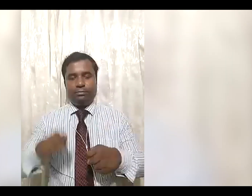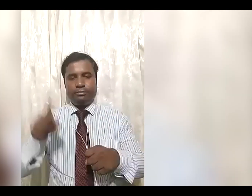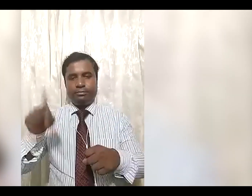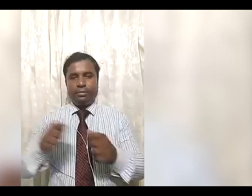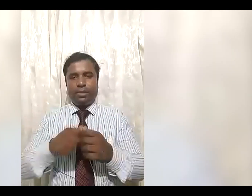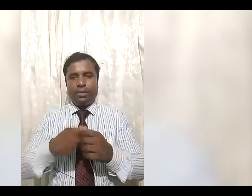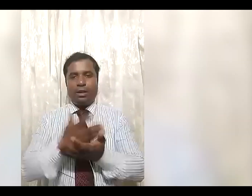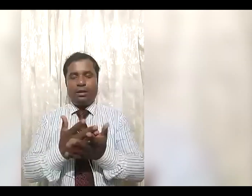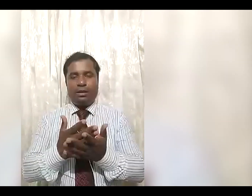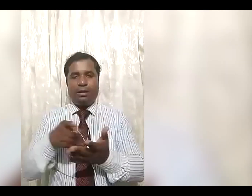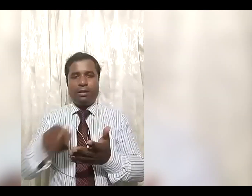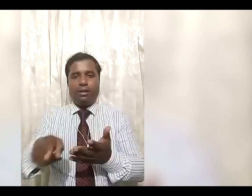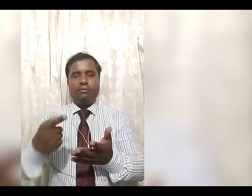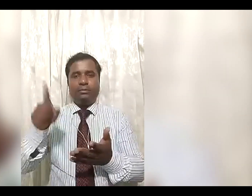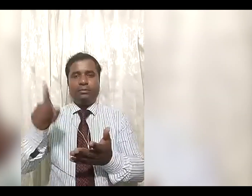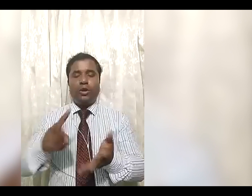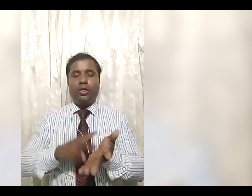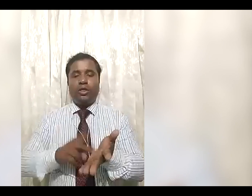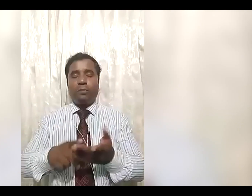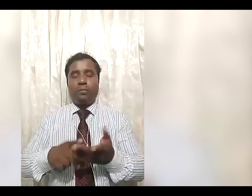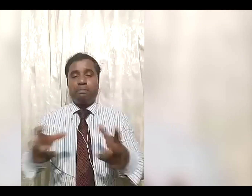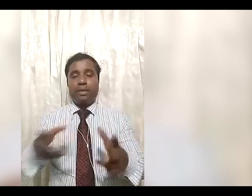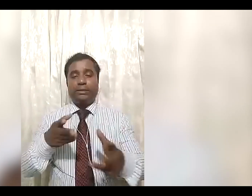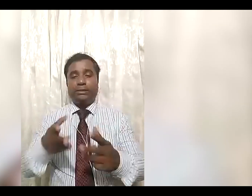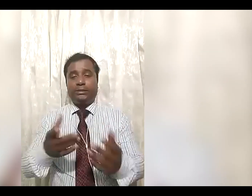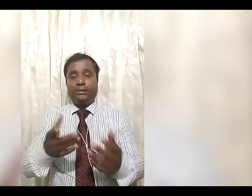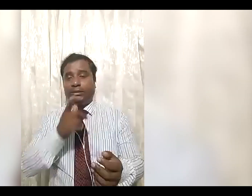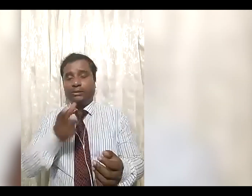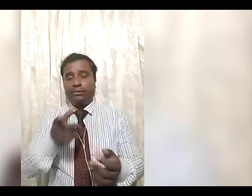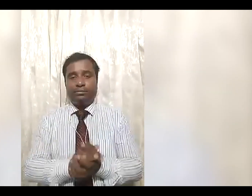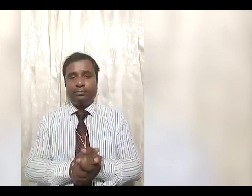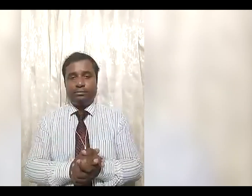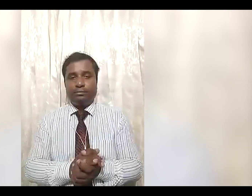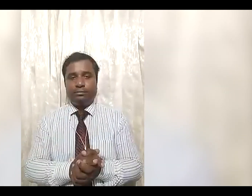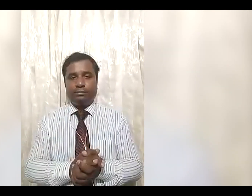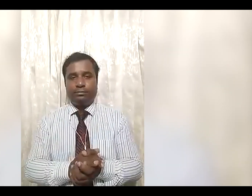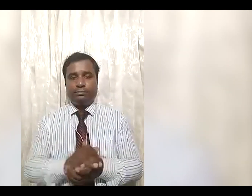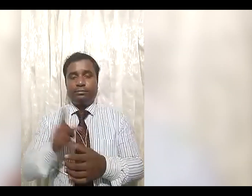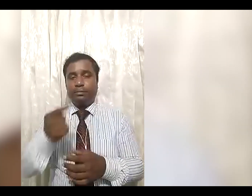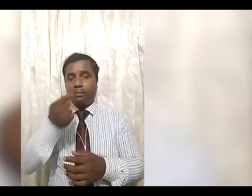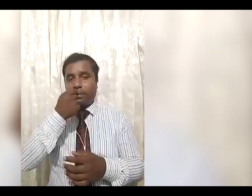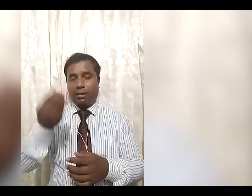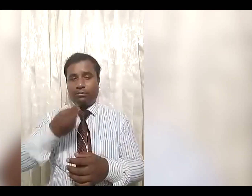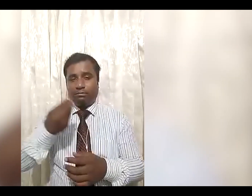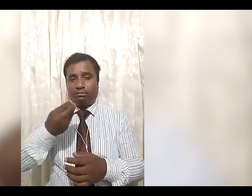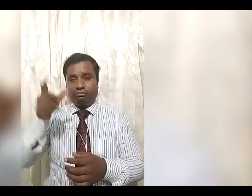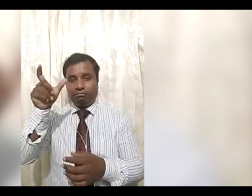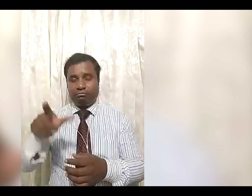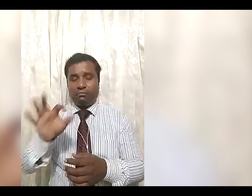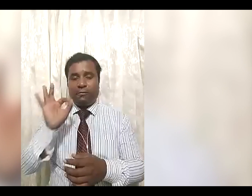session, especially Miss Virginia did a very fantastic